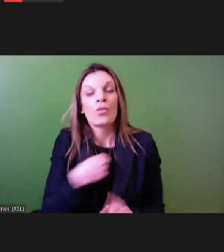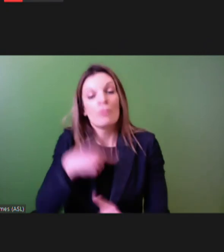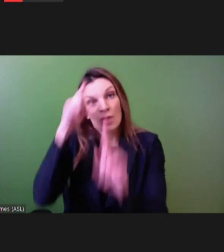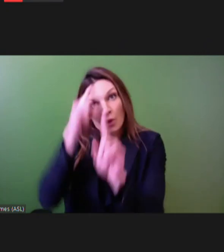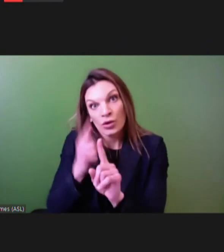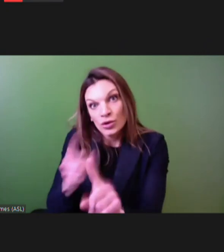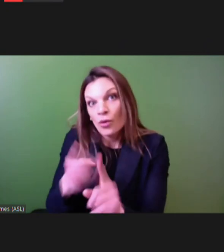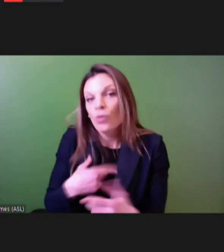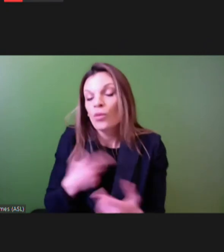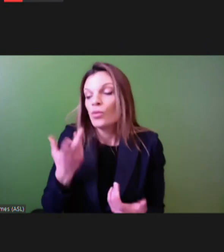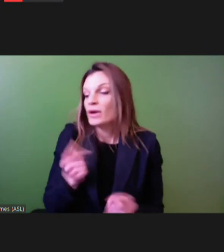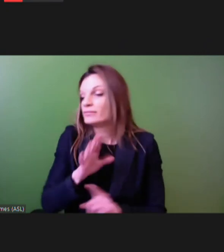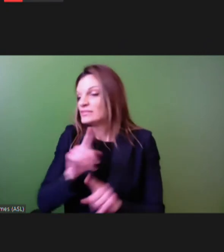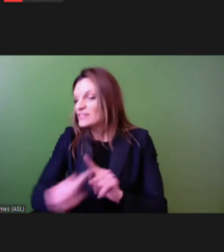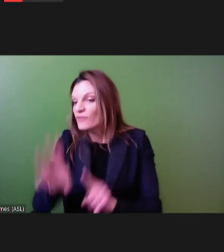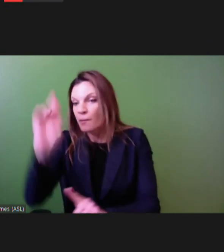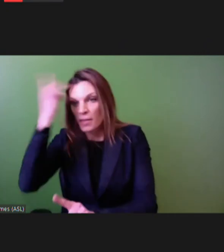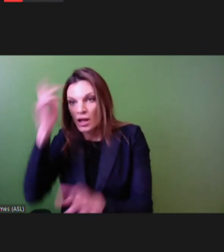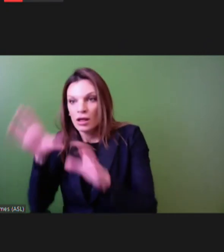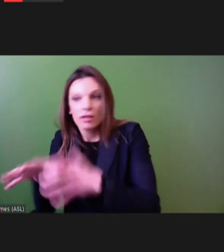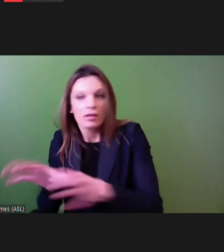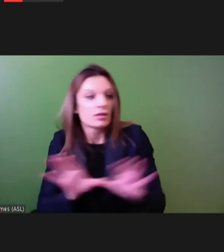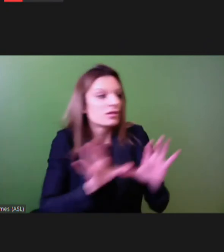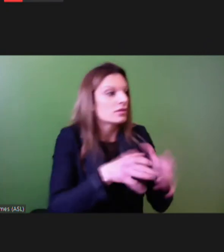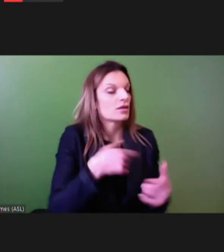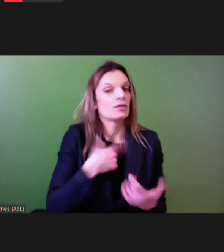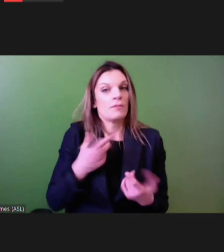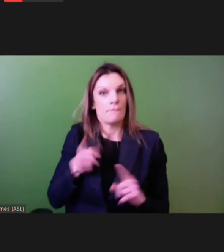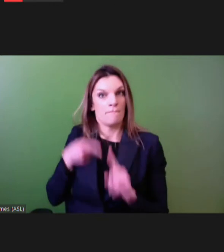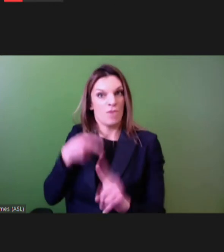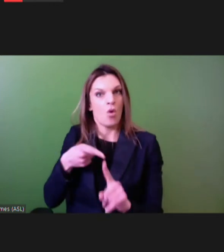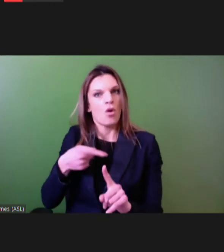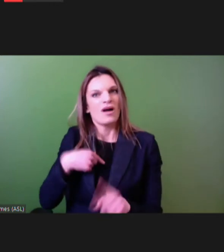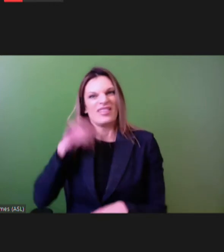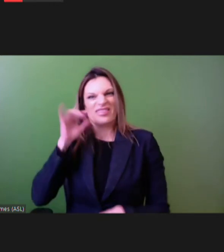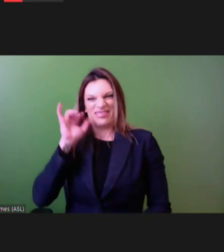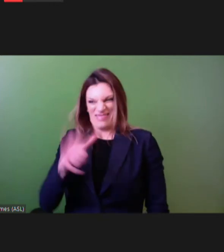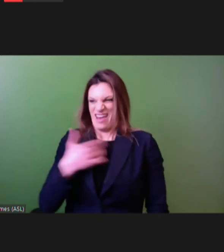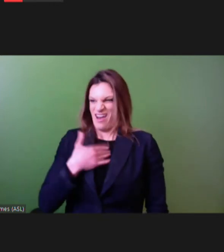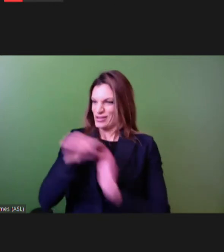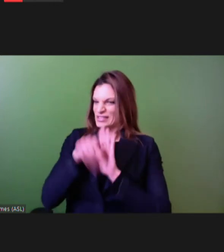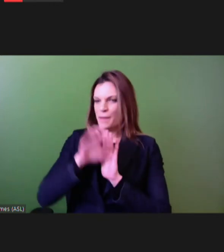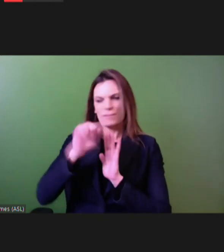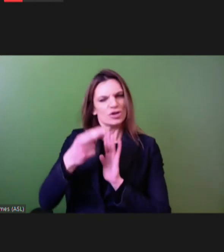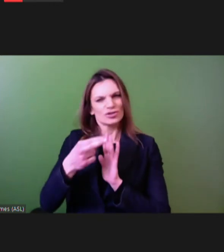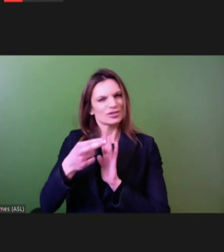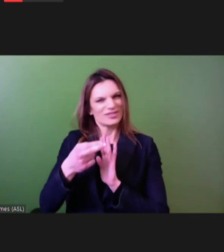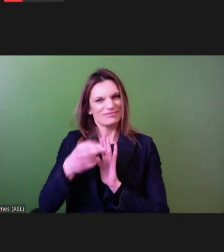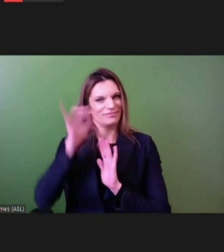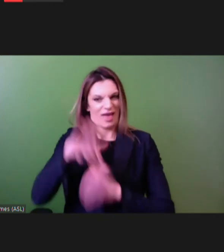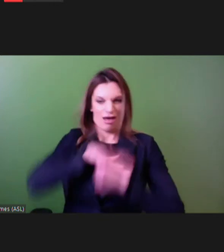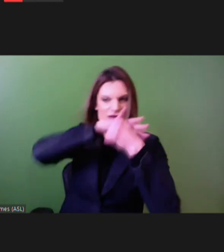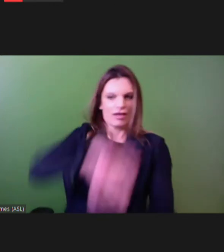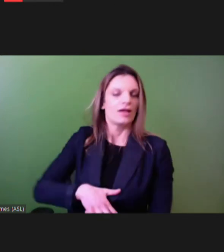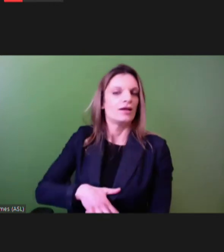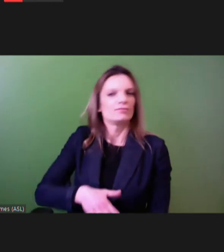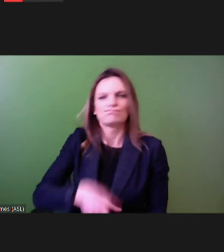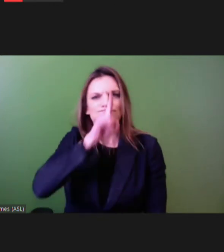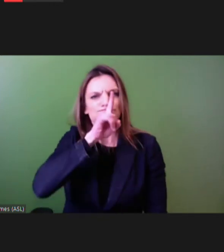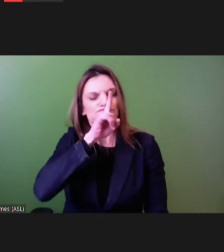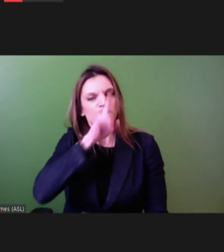parties say, this is not what we're about as a state. And with that, thank you for listening to us, and we'll take any